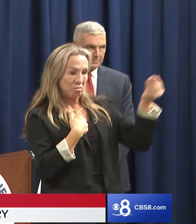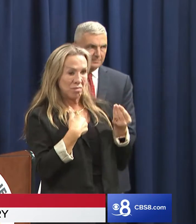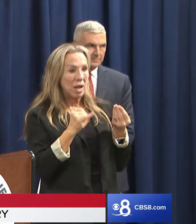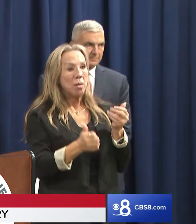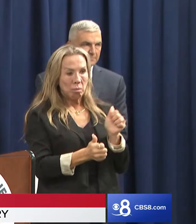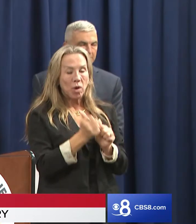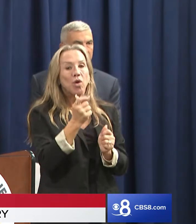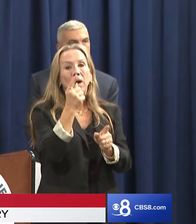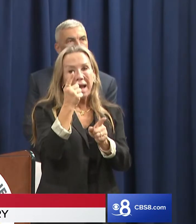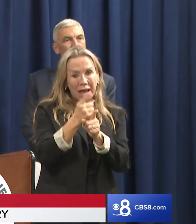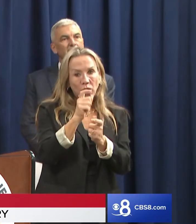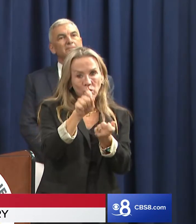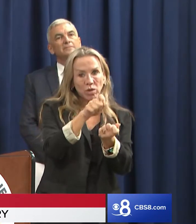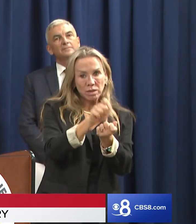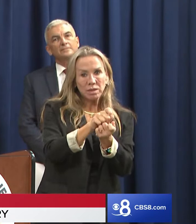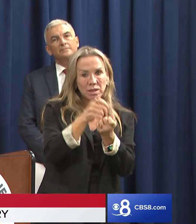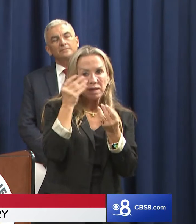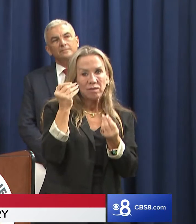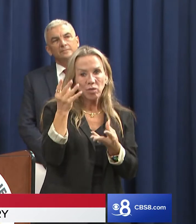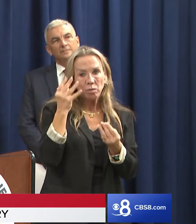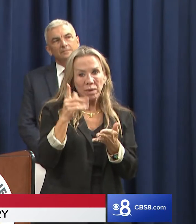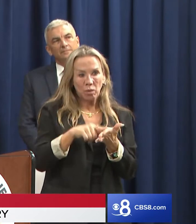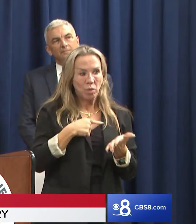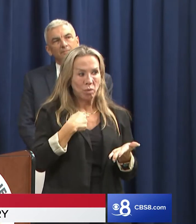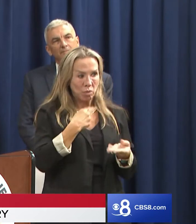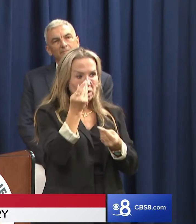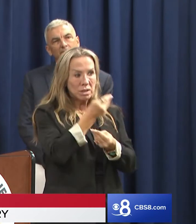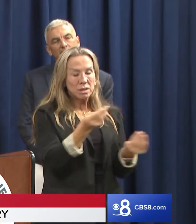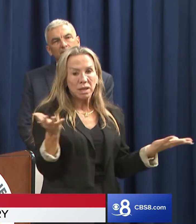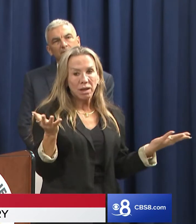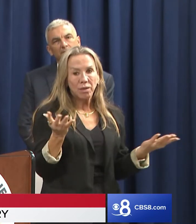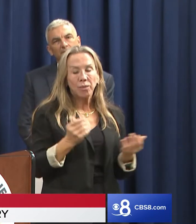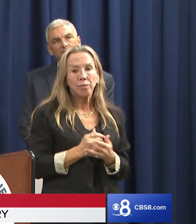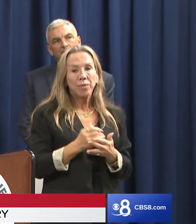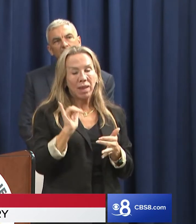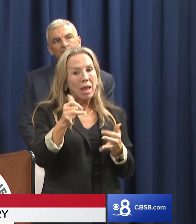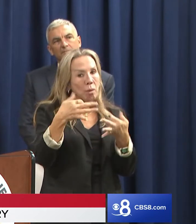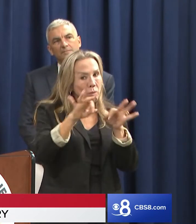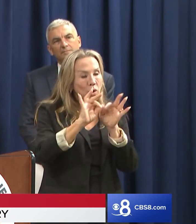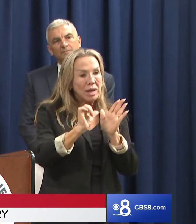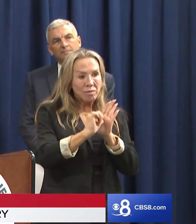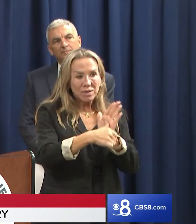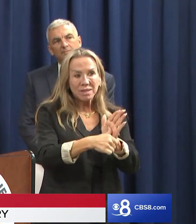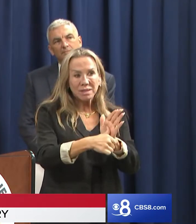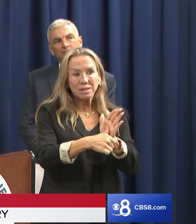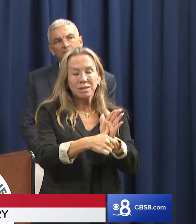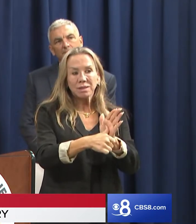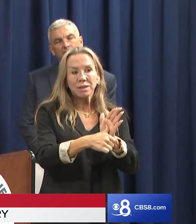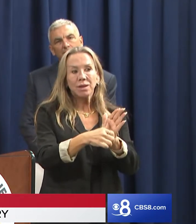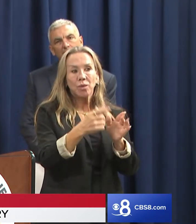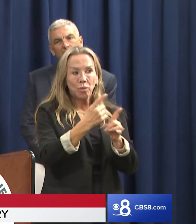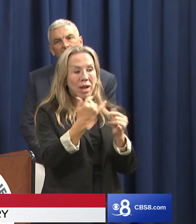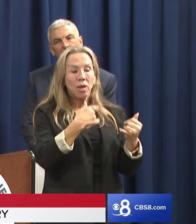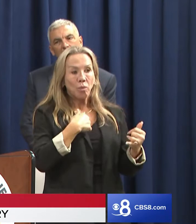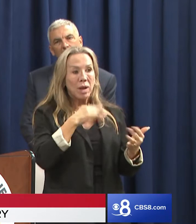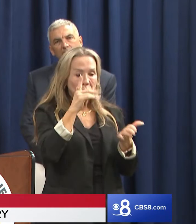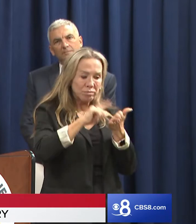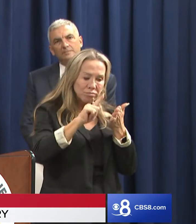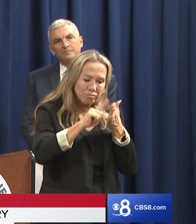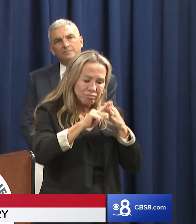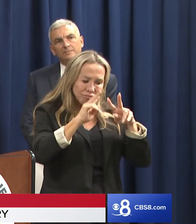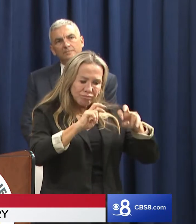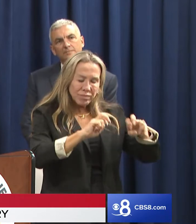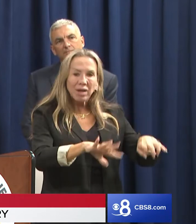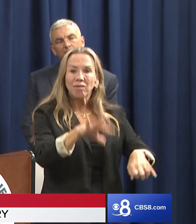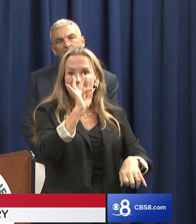most accurate information. And so I think it's important to emphasize that right now we're going to get to the bottom of this and find